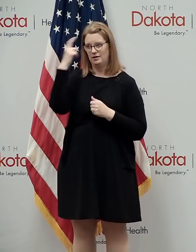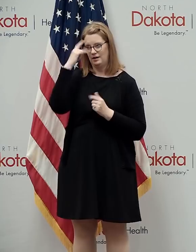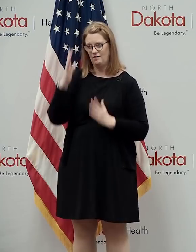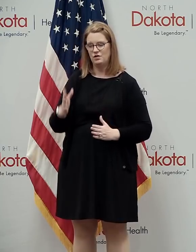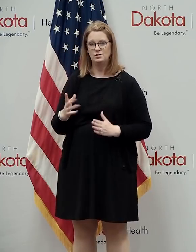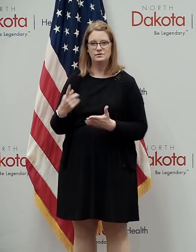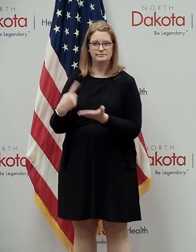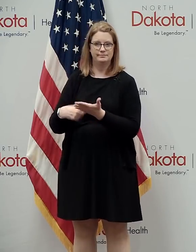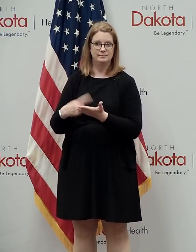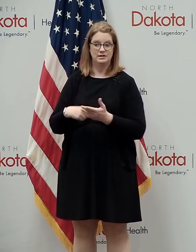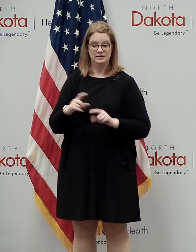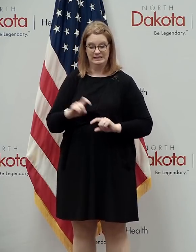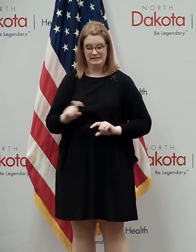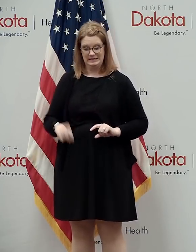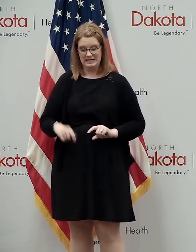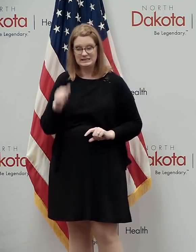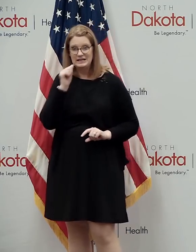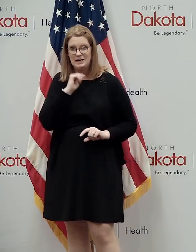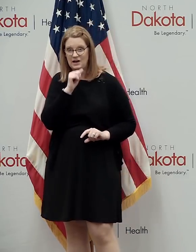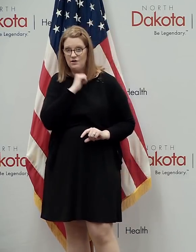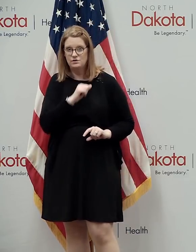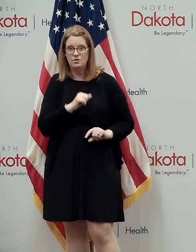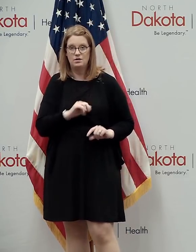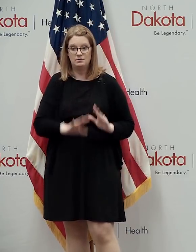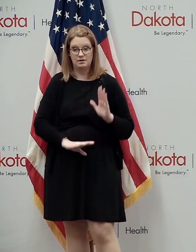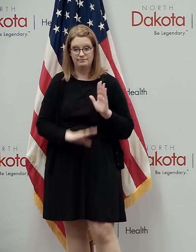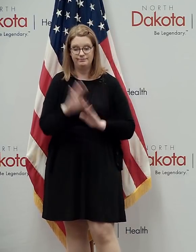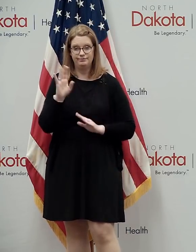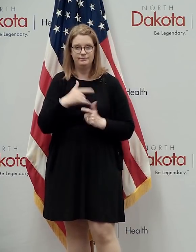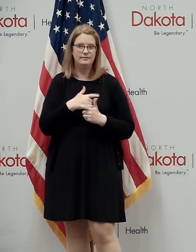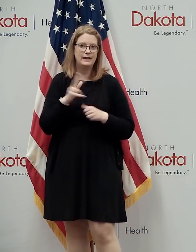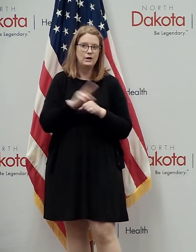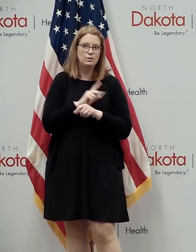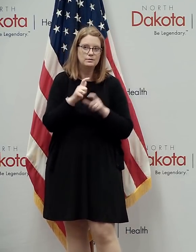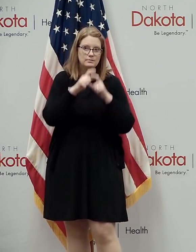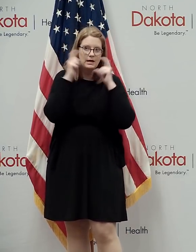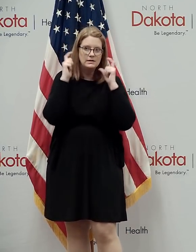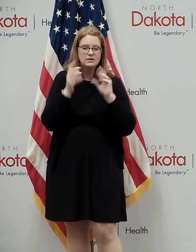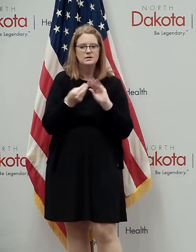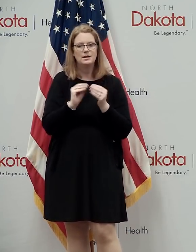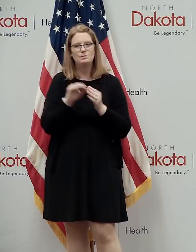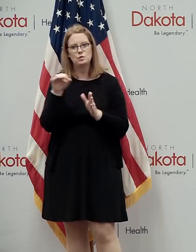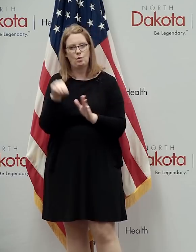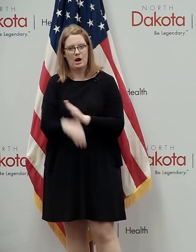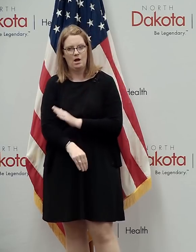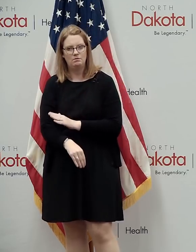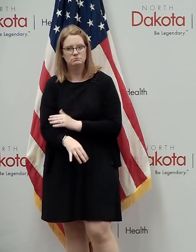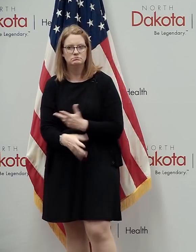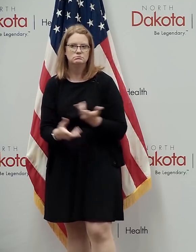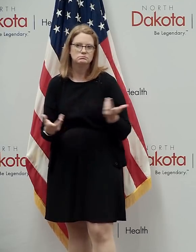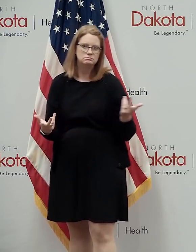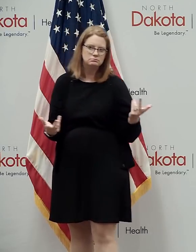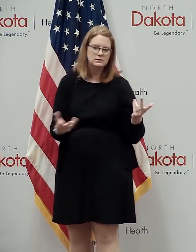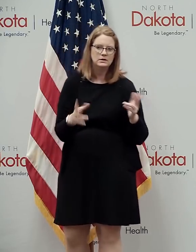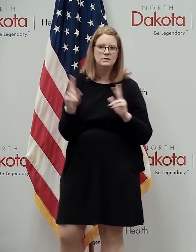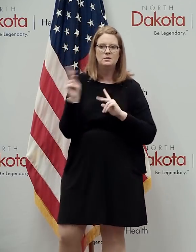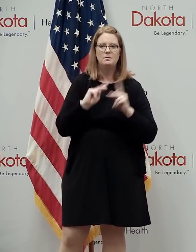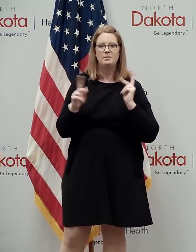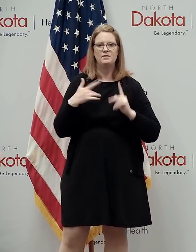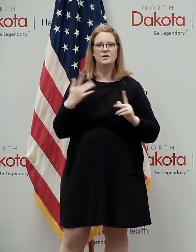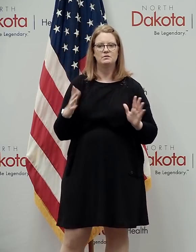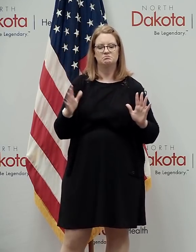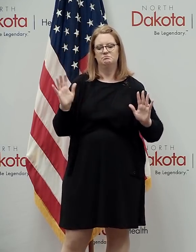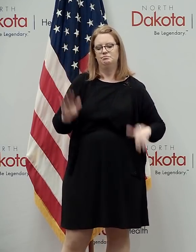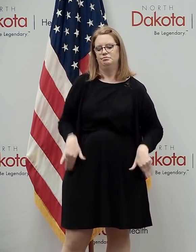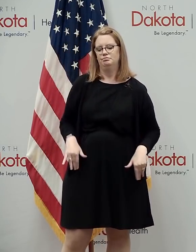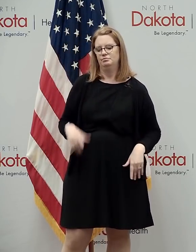started shooting up in Texas and Arizona, mask use went up. You know, when the numbers go down, people have a greater sense of safety,